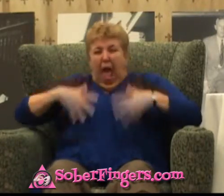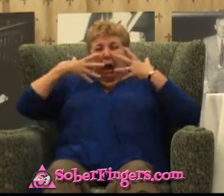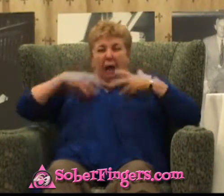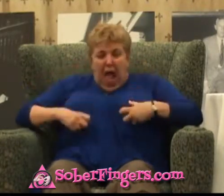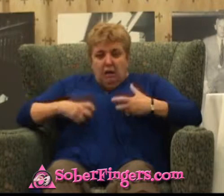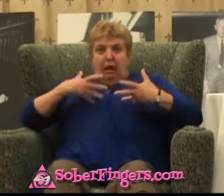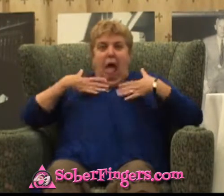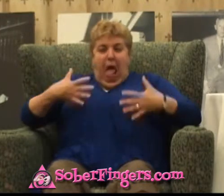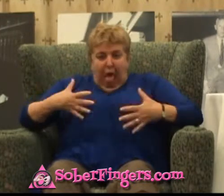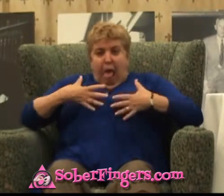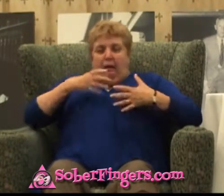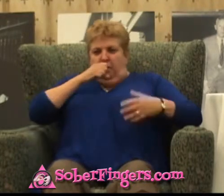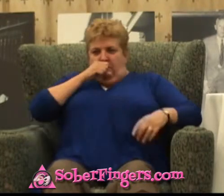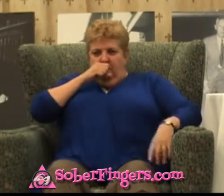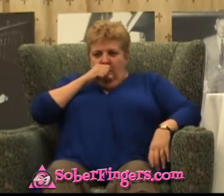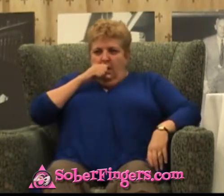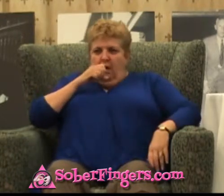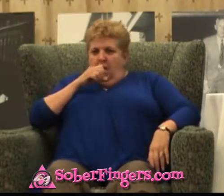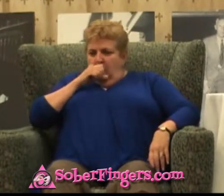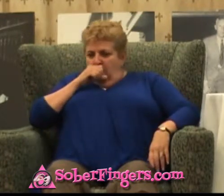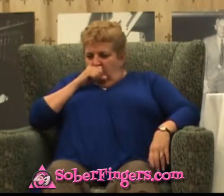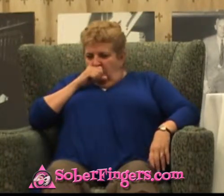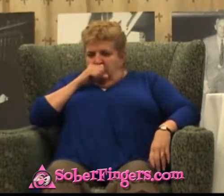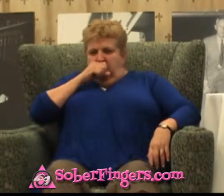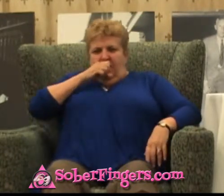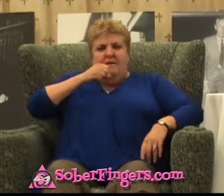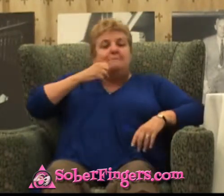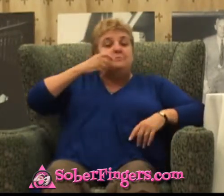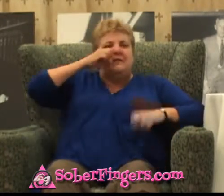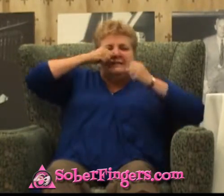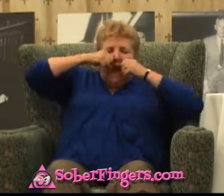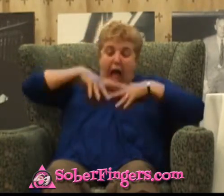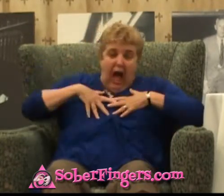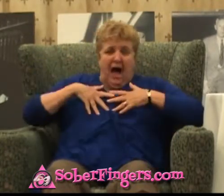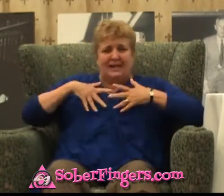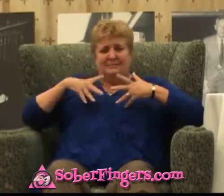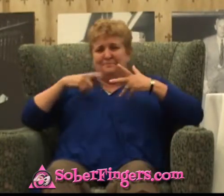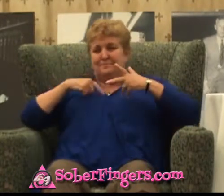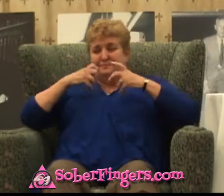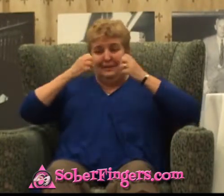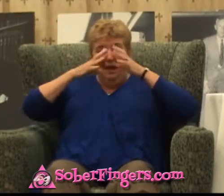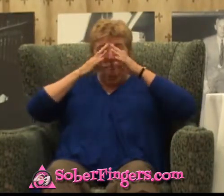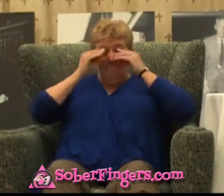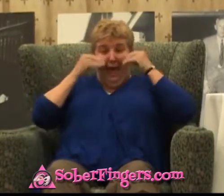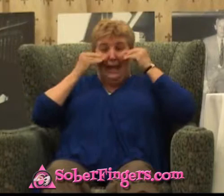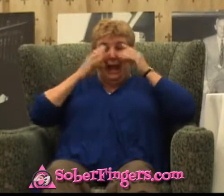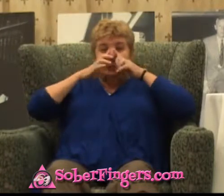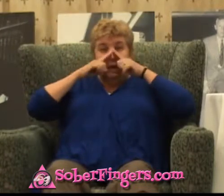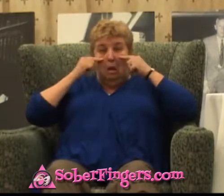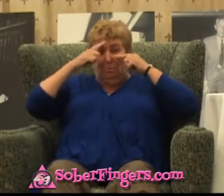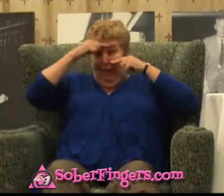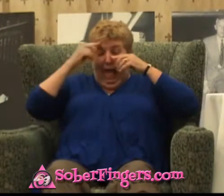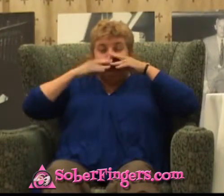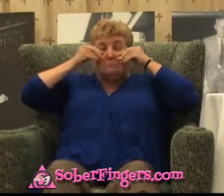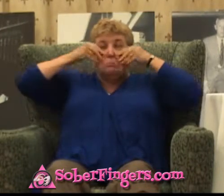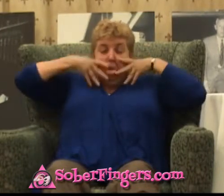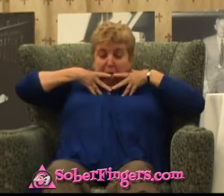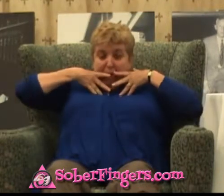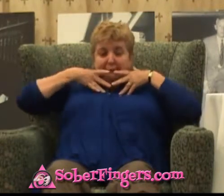you know, and I have got snot pouring out my nose, and I got the Alice Cooper makeup, and I'm running up to this guy saying, I saw God